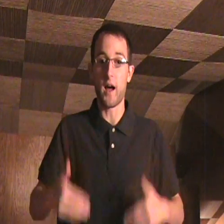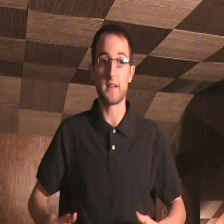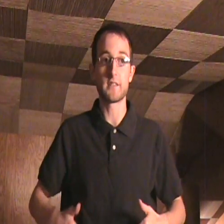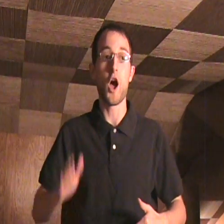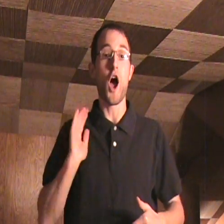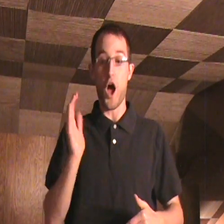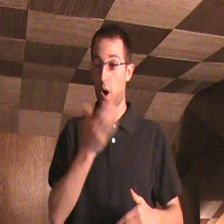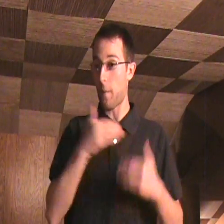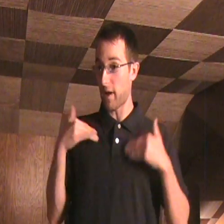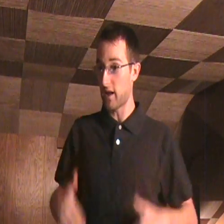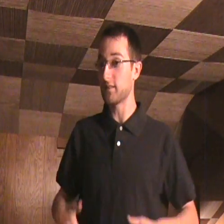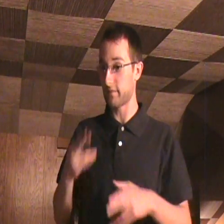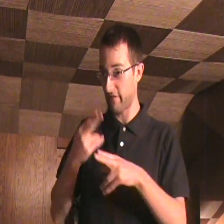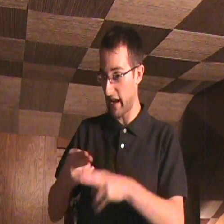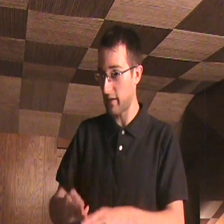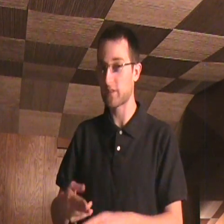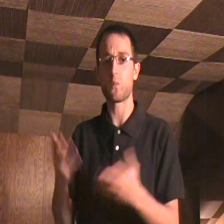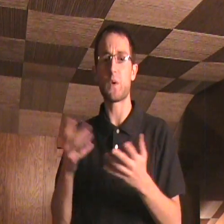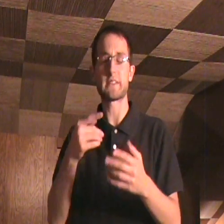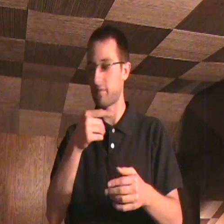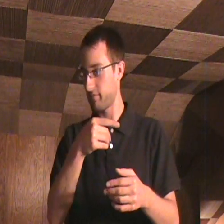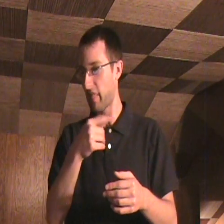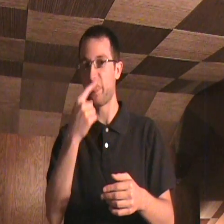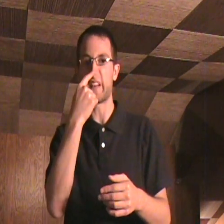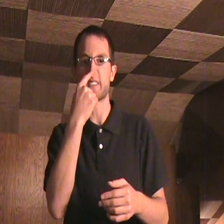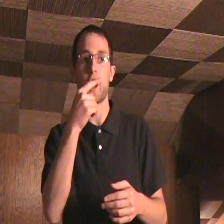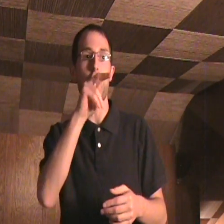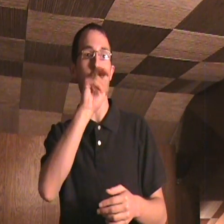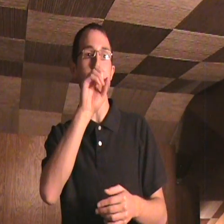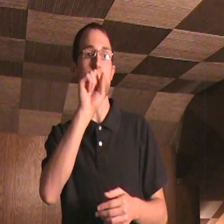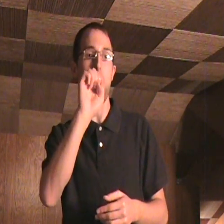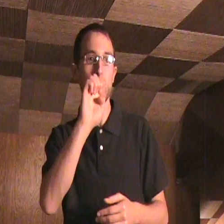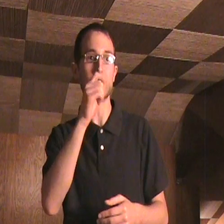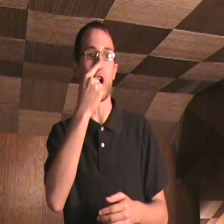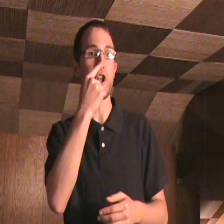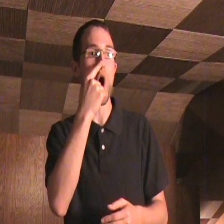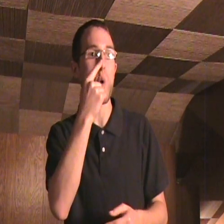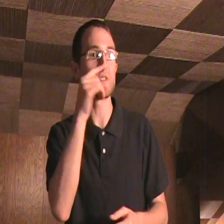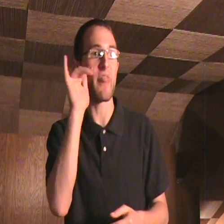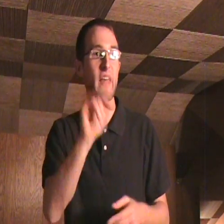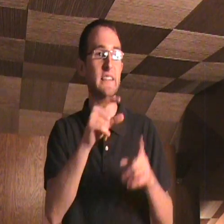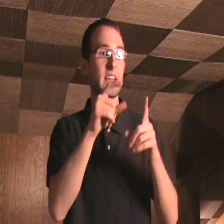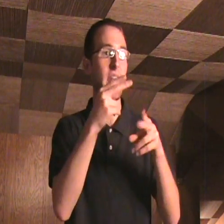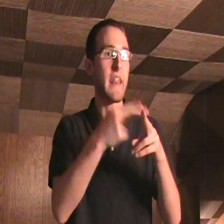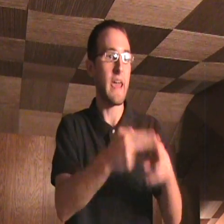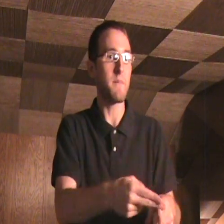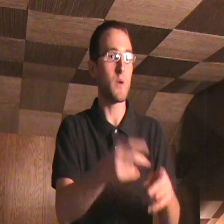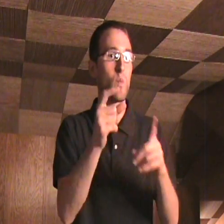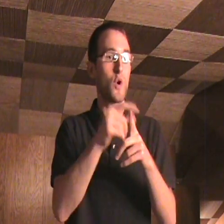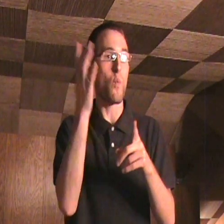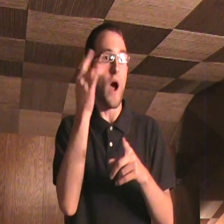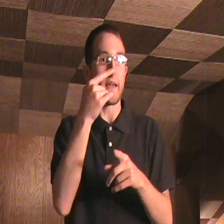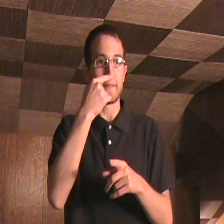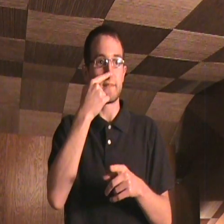them, like, what's this? A nose. A nose is a naming word because it's a thing. Esophagus. And